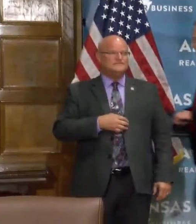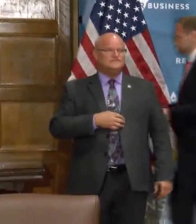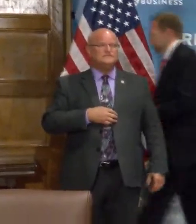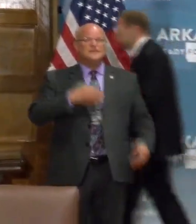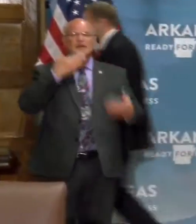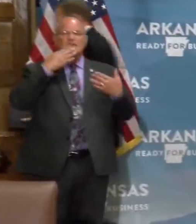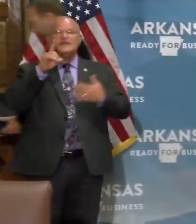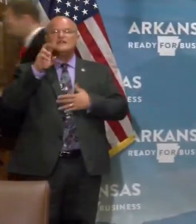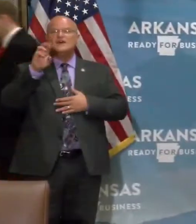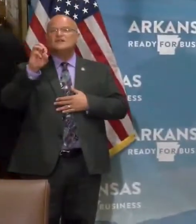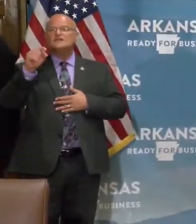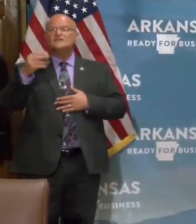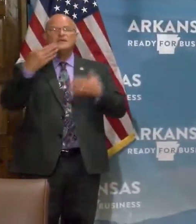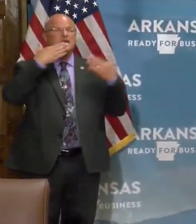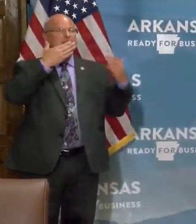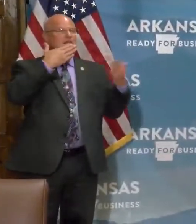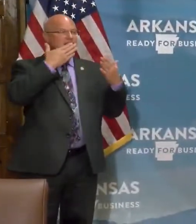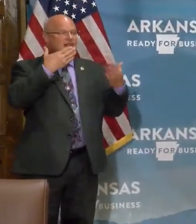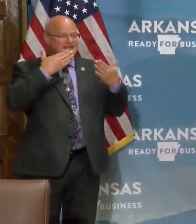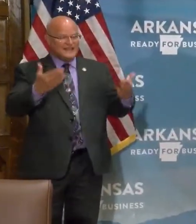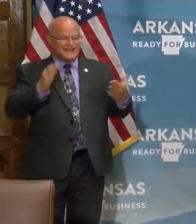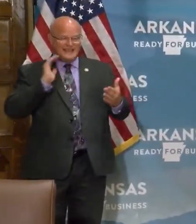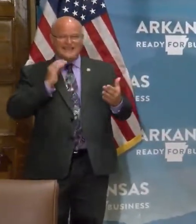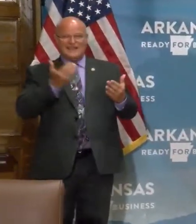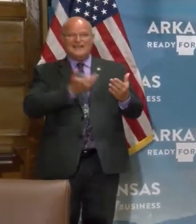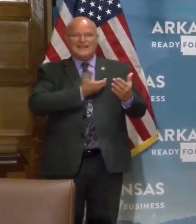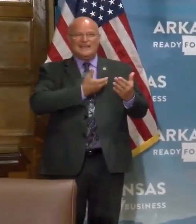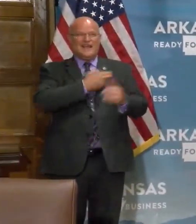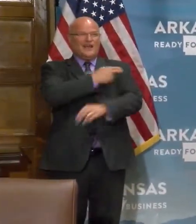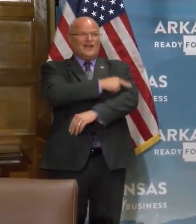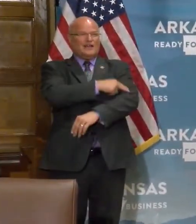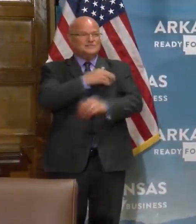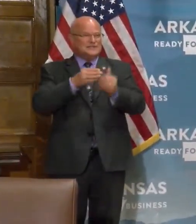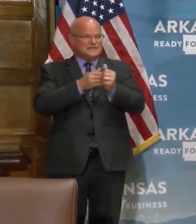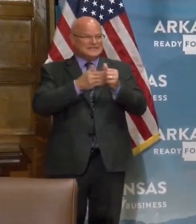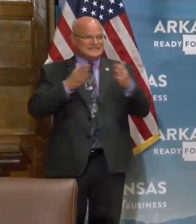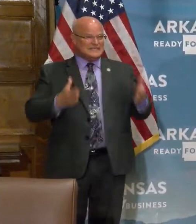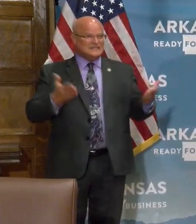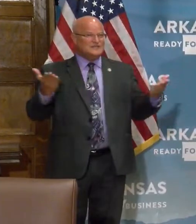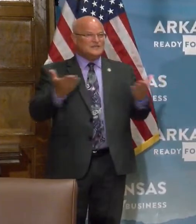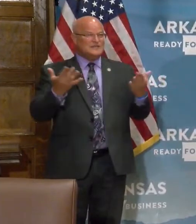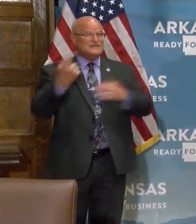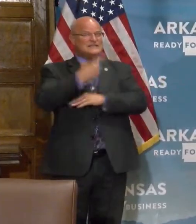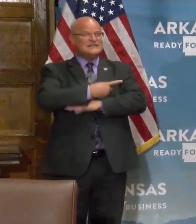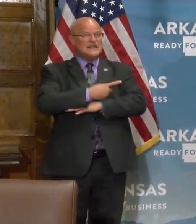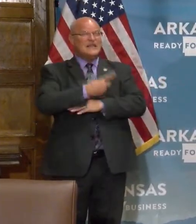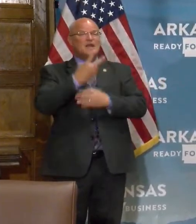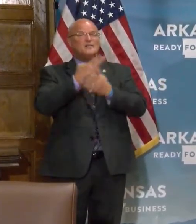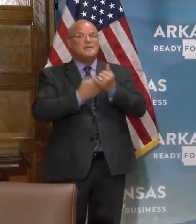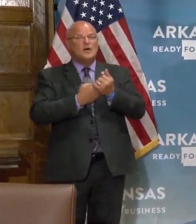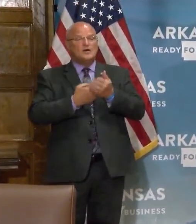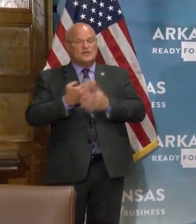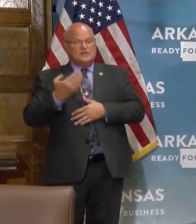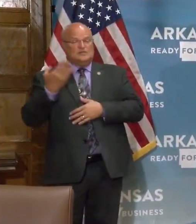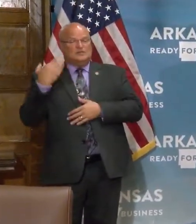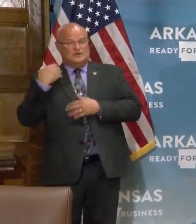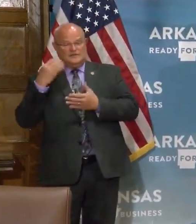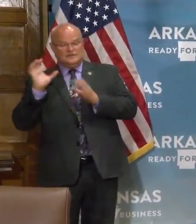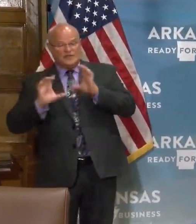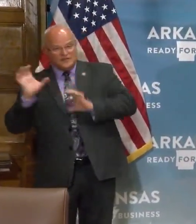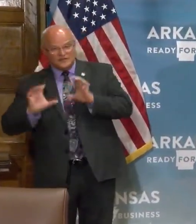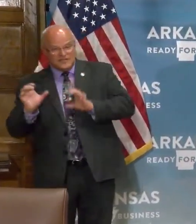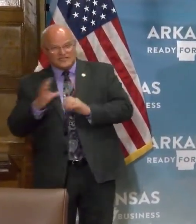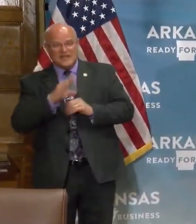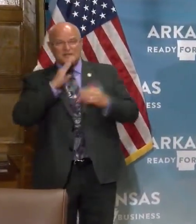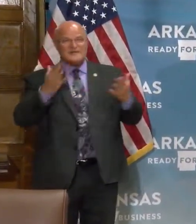Thank you, Dr. Smith, and I want to thank our hospital leaders for being here, both for the previous conversation and for being